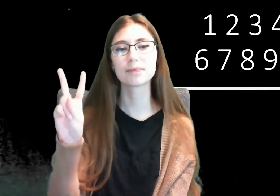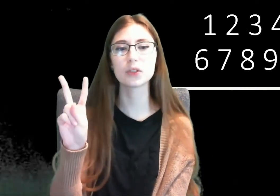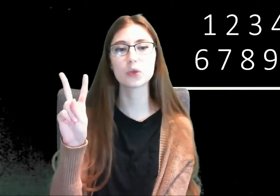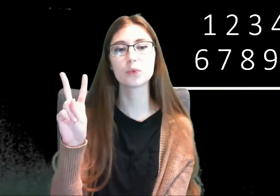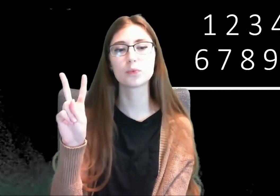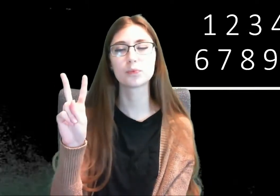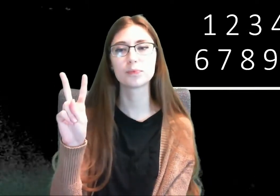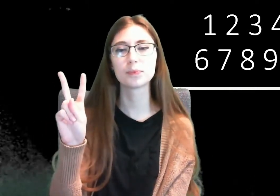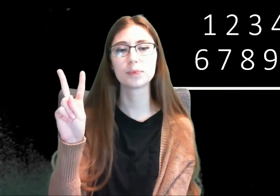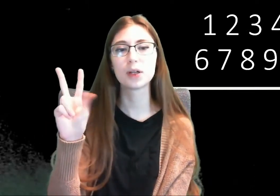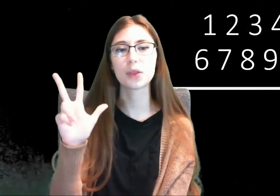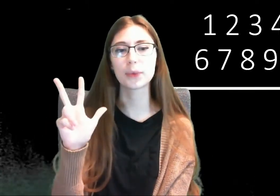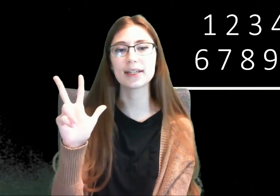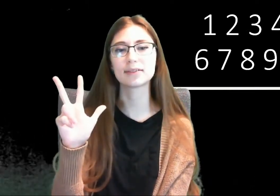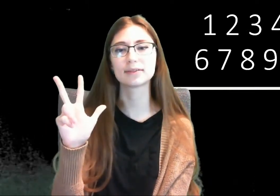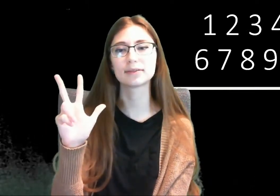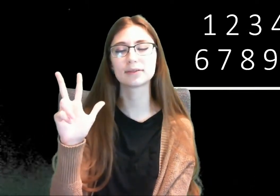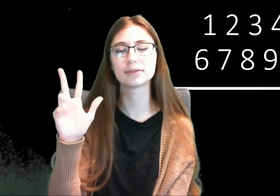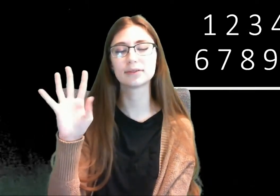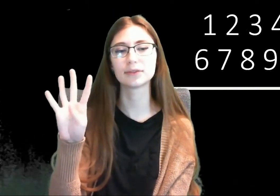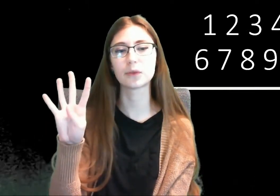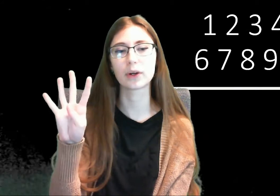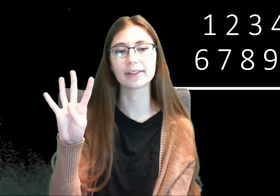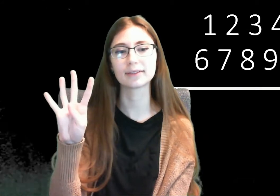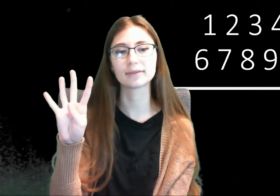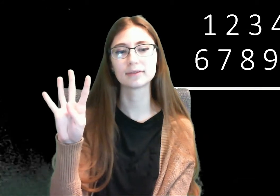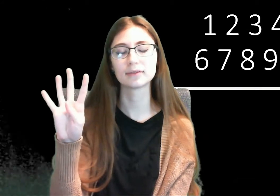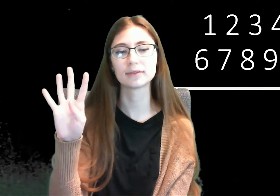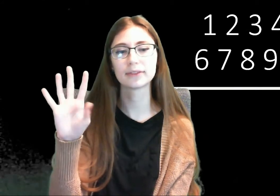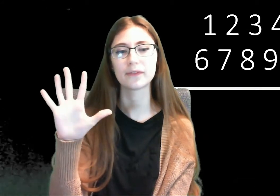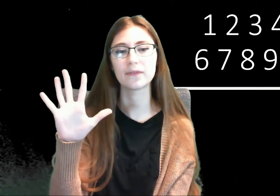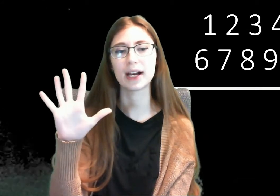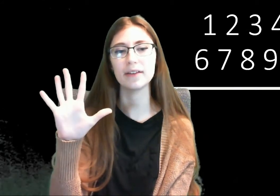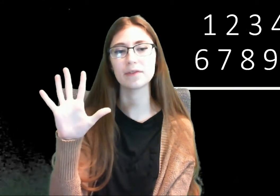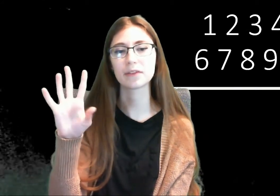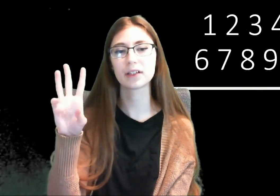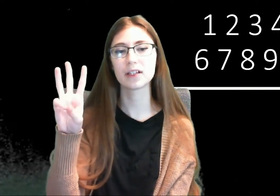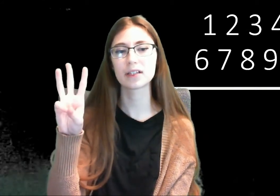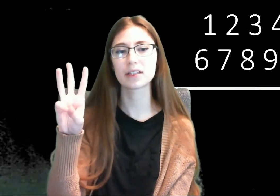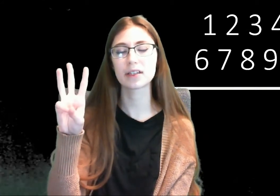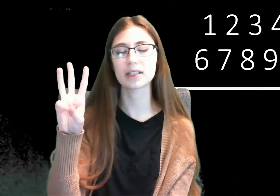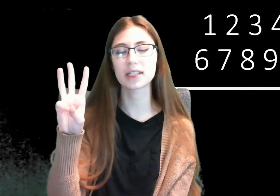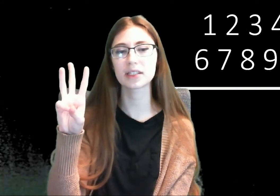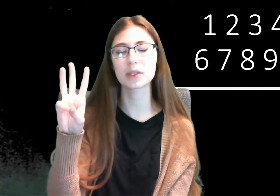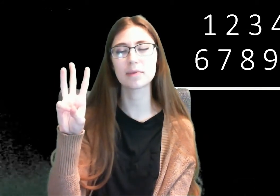2, 3, 4, 5. You got 6 with your